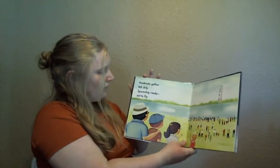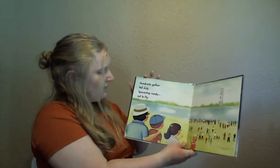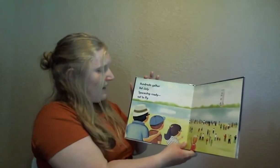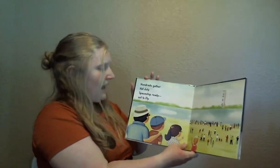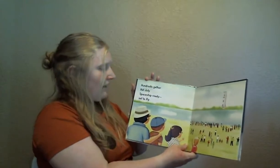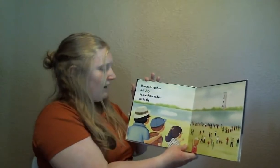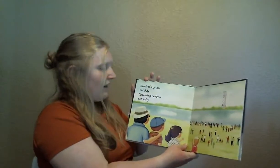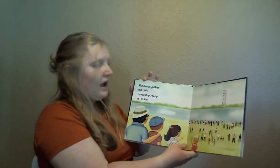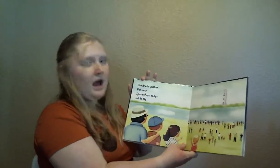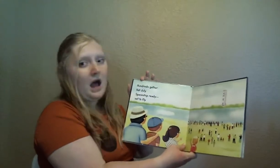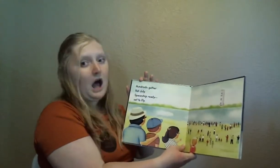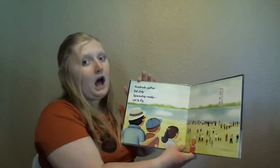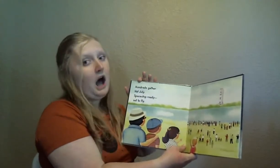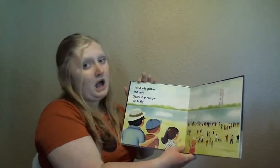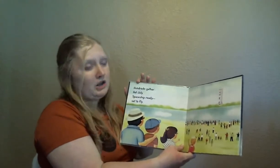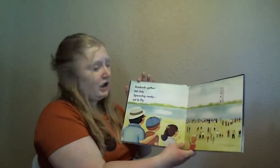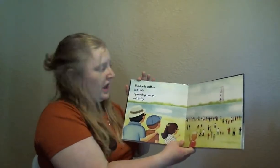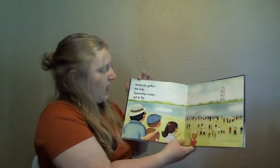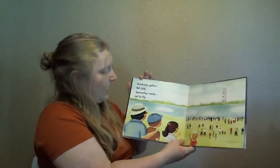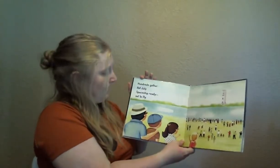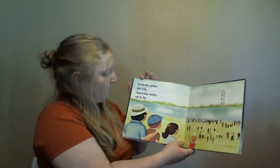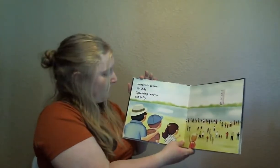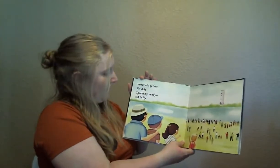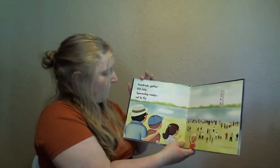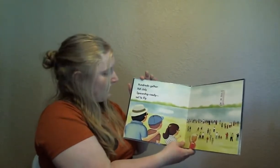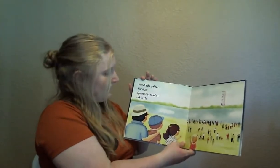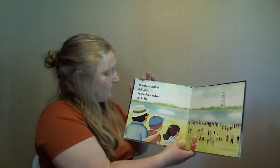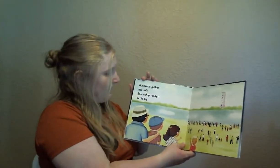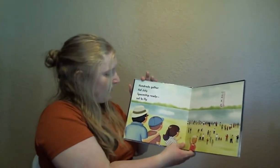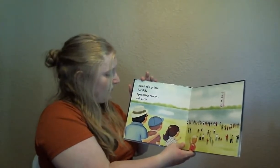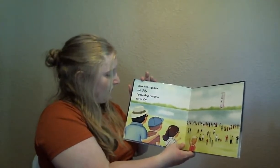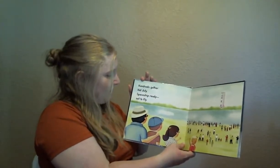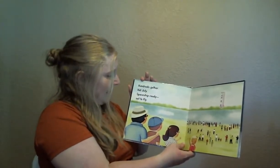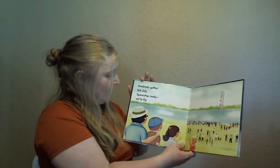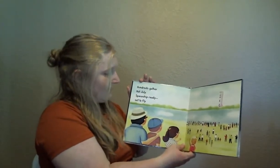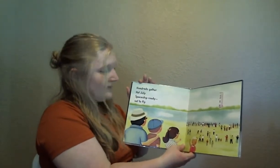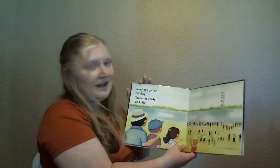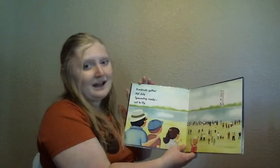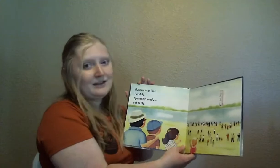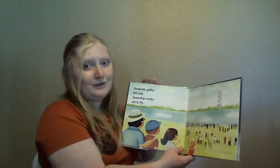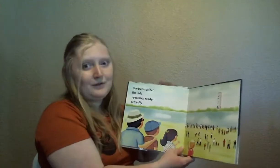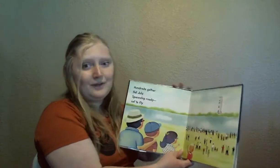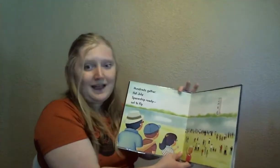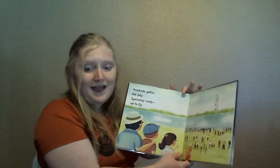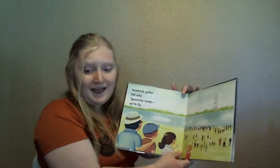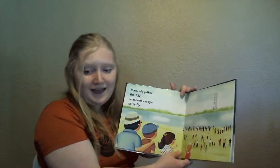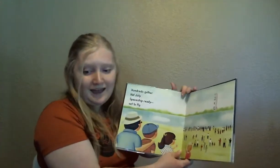Hundreds gather. Hot July. Spaceship ready, set to fly.